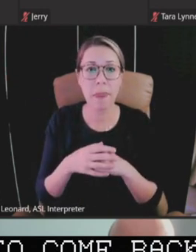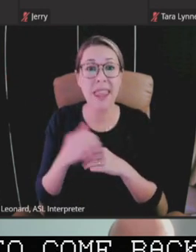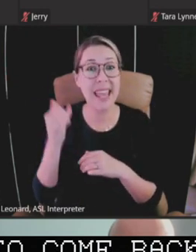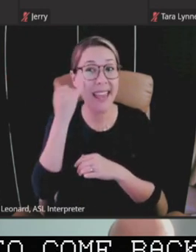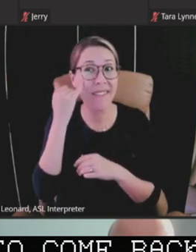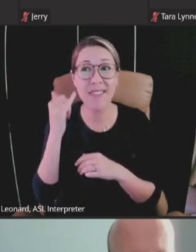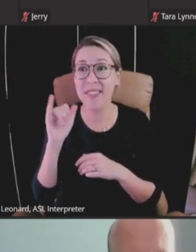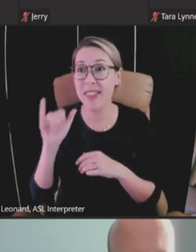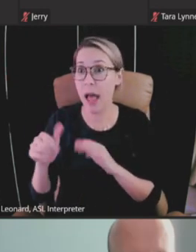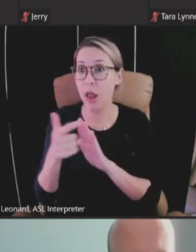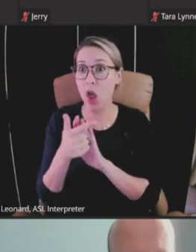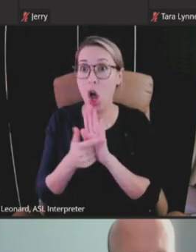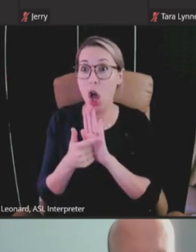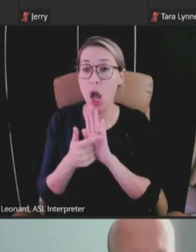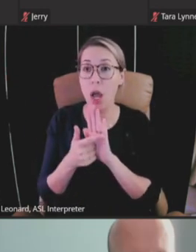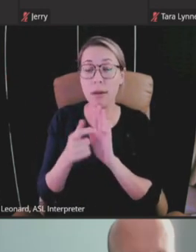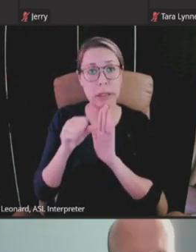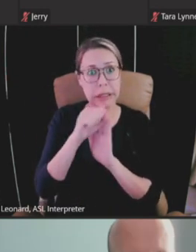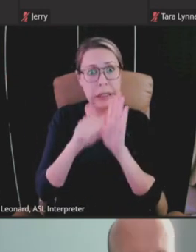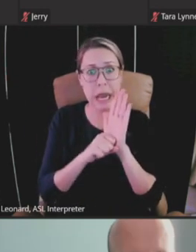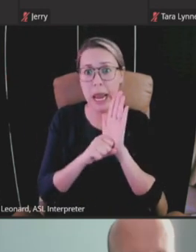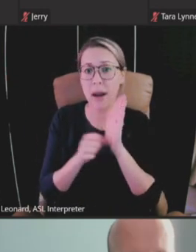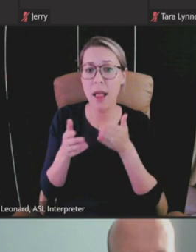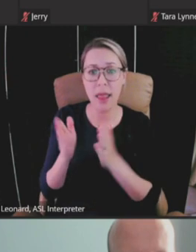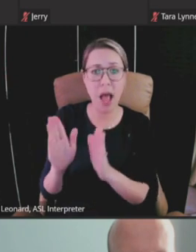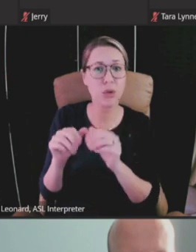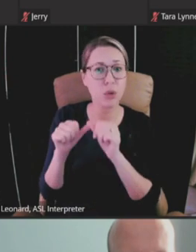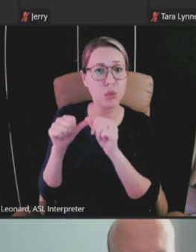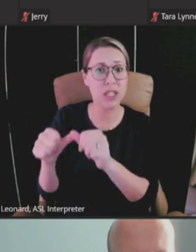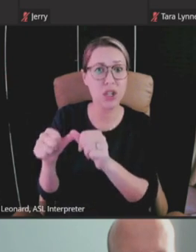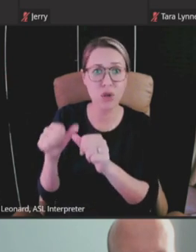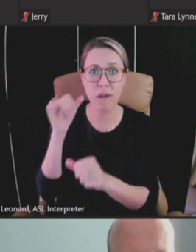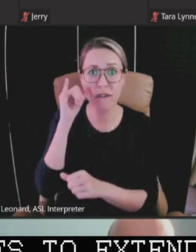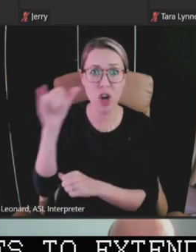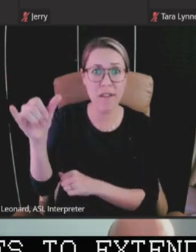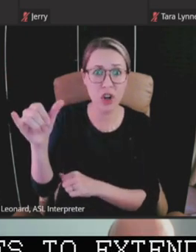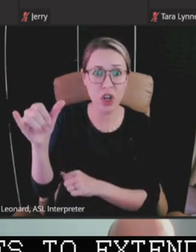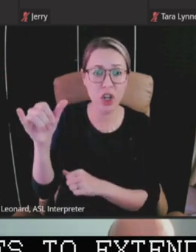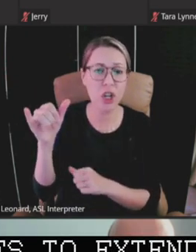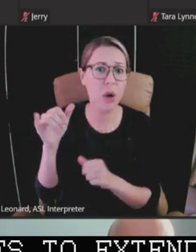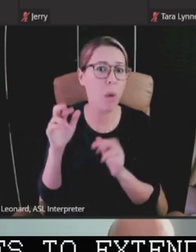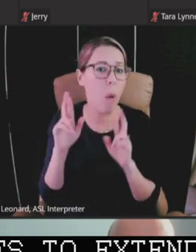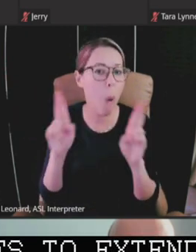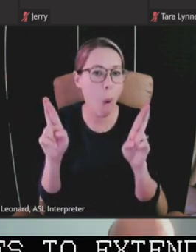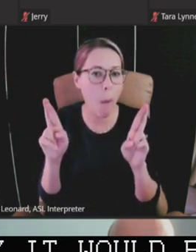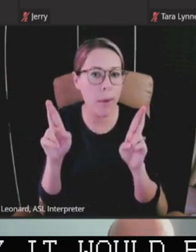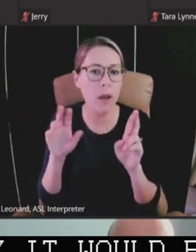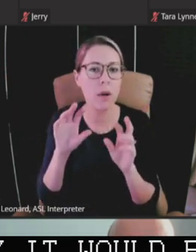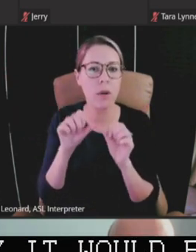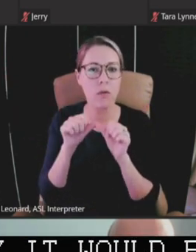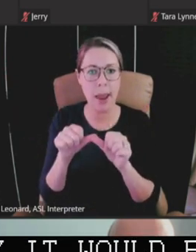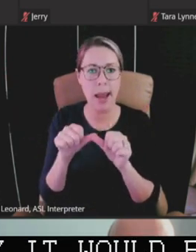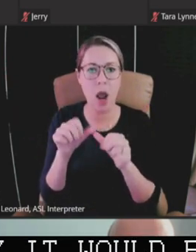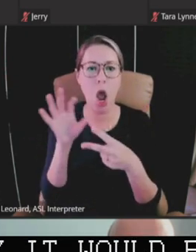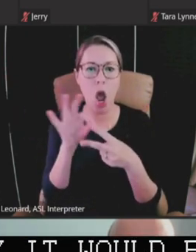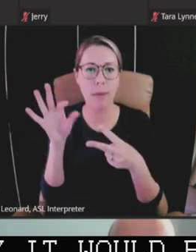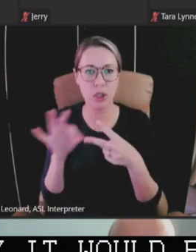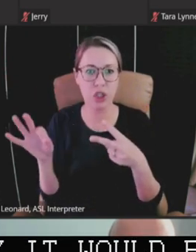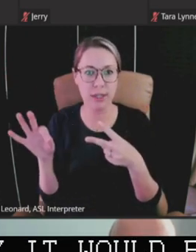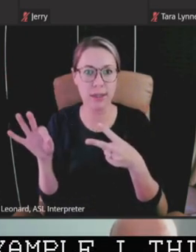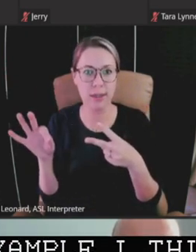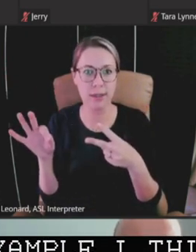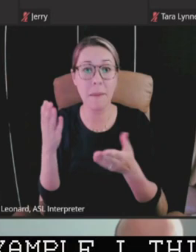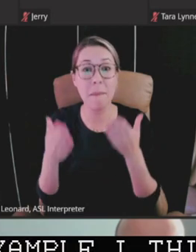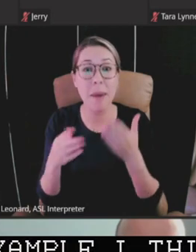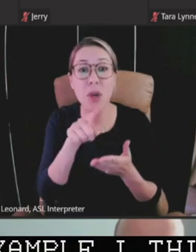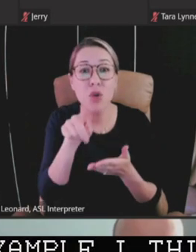state decides to extend this forever, likely it would be an option. So for example, I think some folks have read the headlines that the